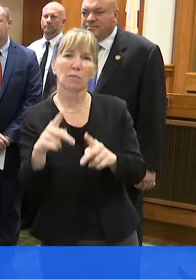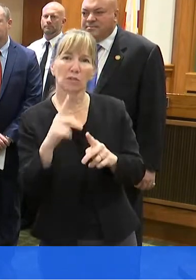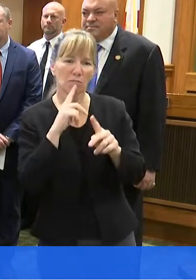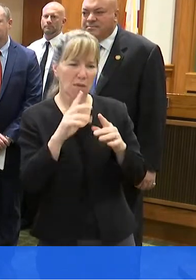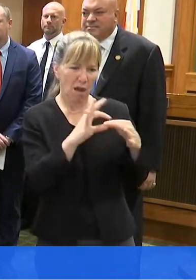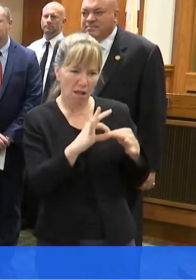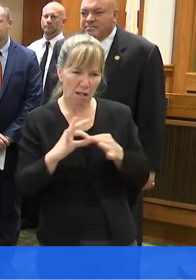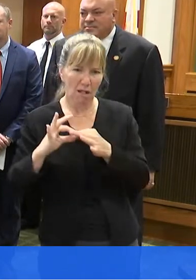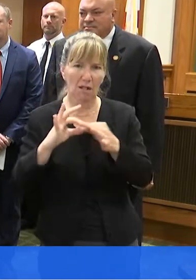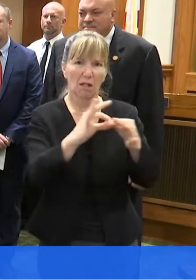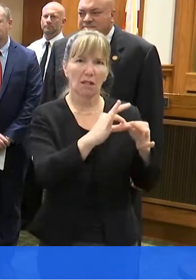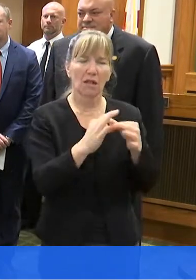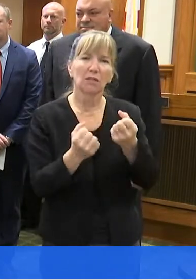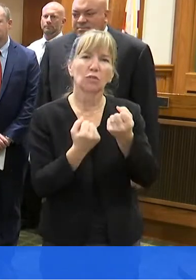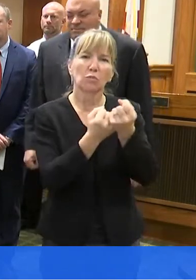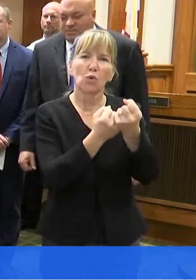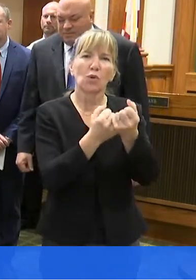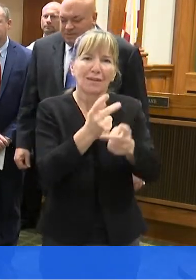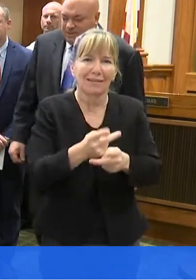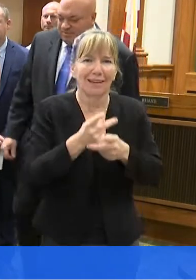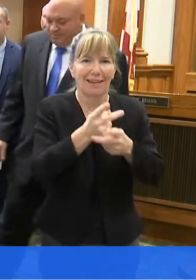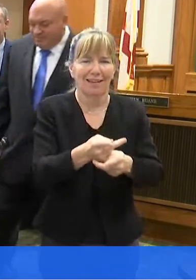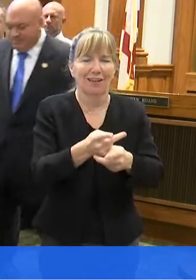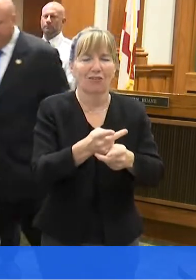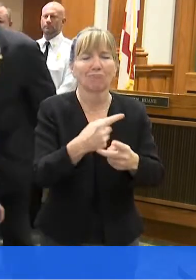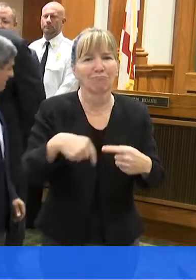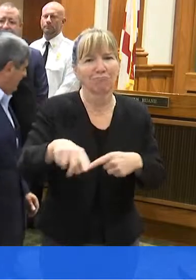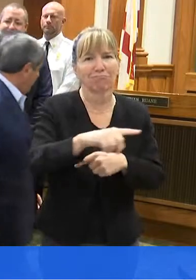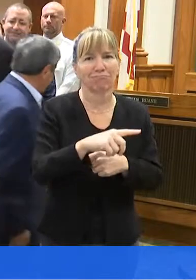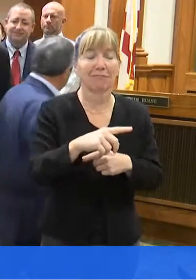collectively caring about one another. Have a great holiday. Thank you.